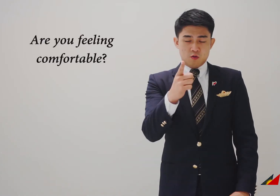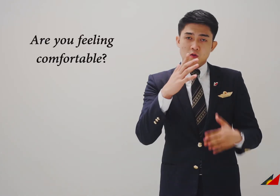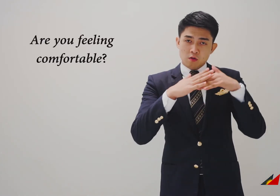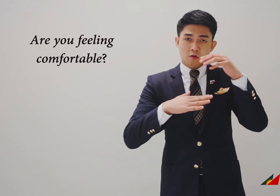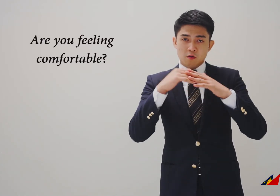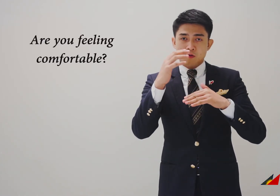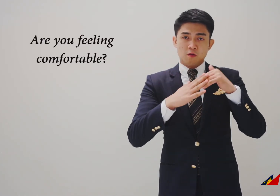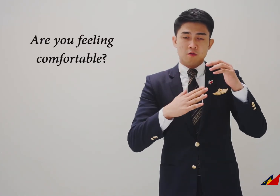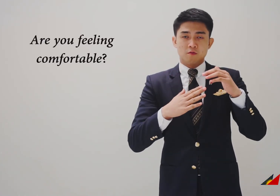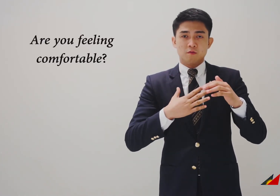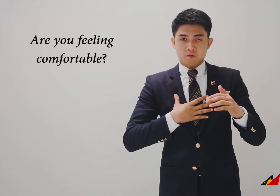Are you feeling comfortable?